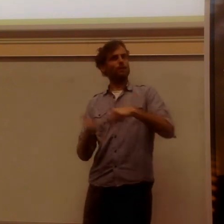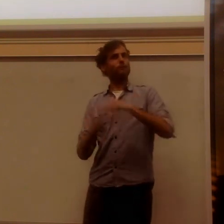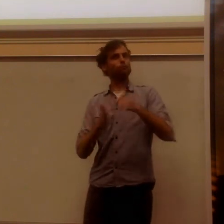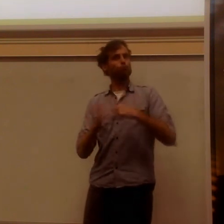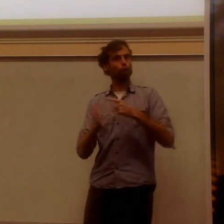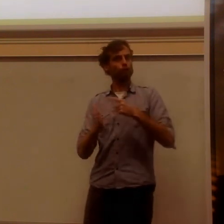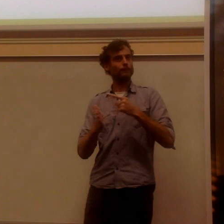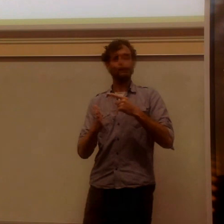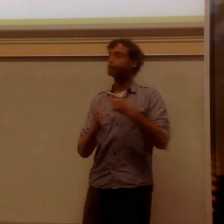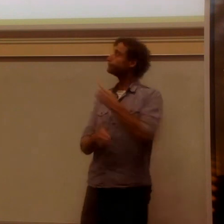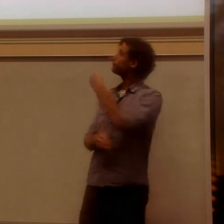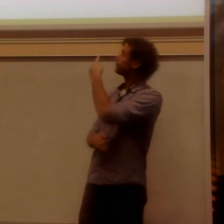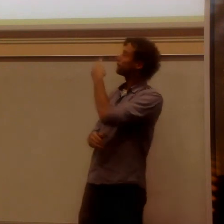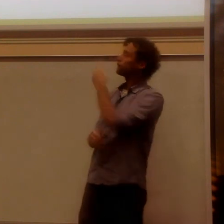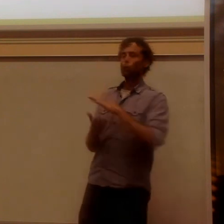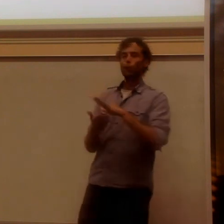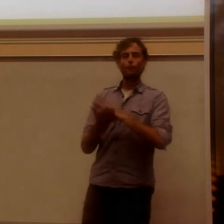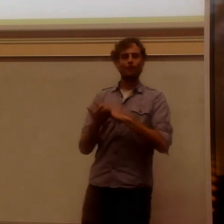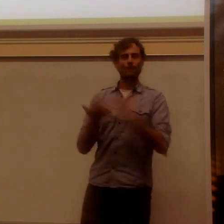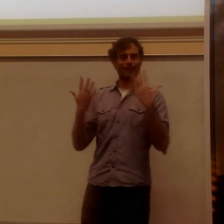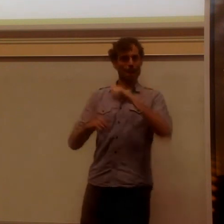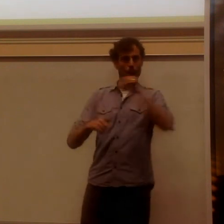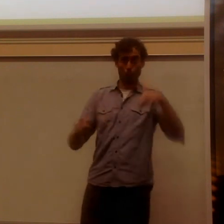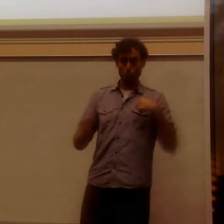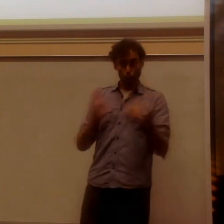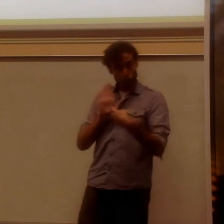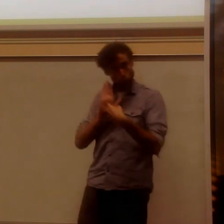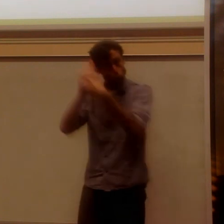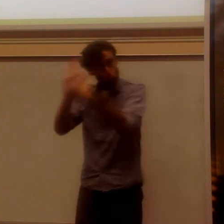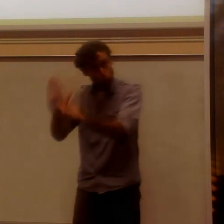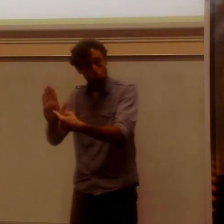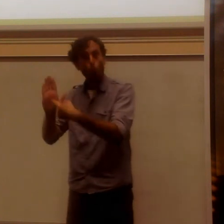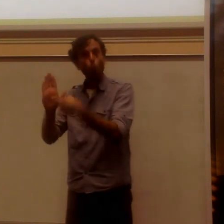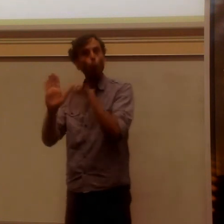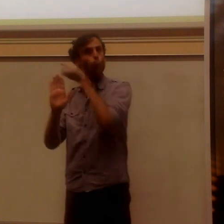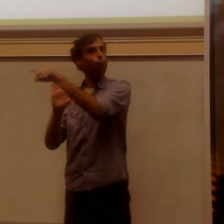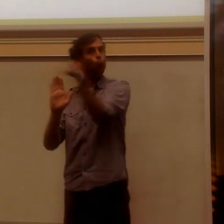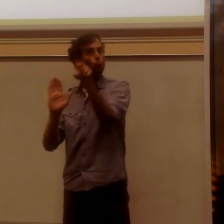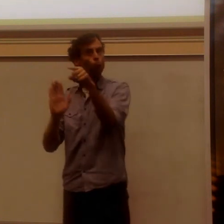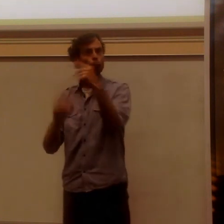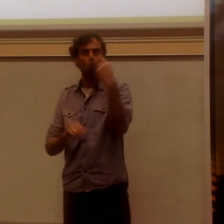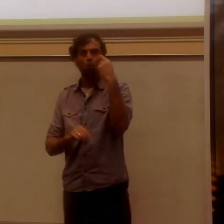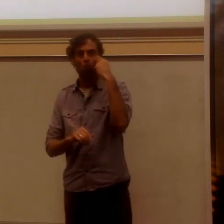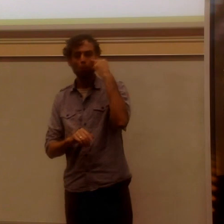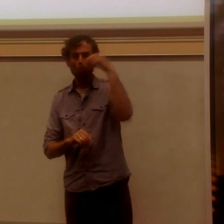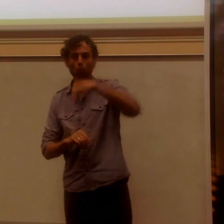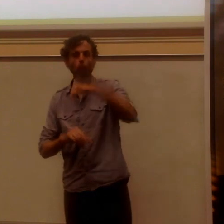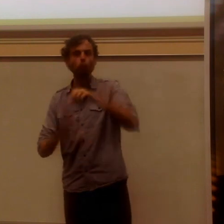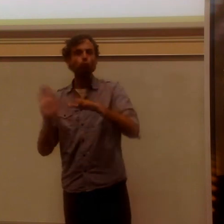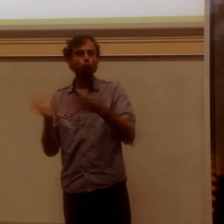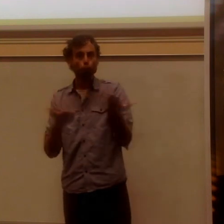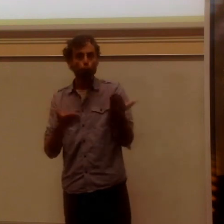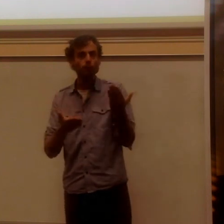And if you remember, it was the European Commission that funded the project. So basically, we were doing a demonstration for them of